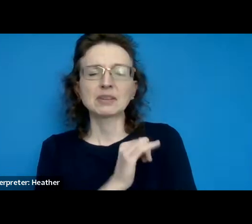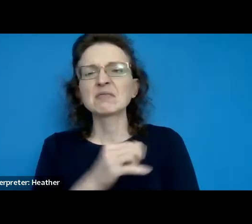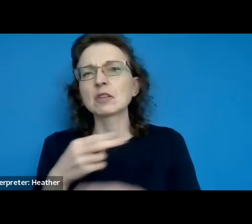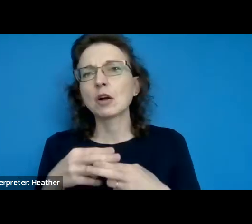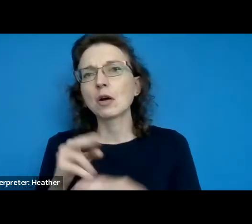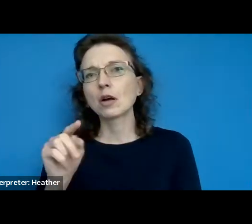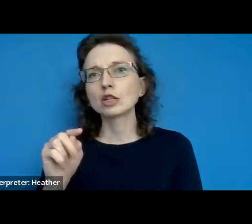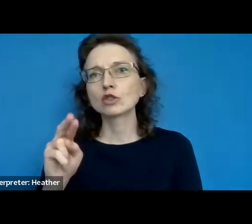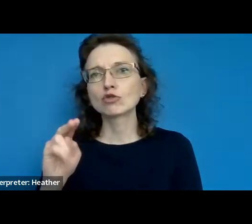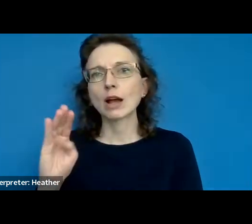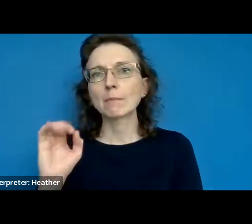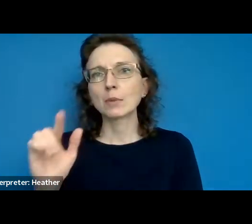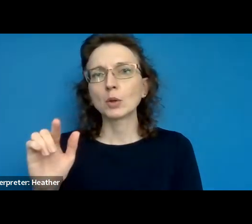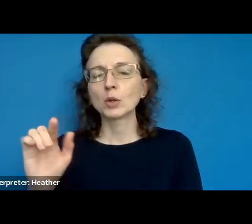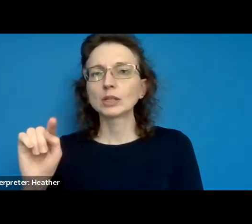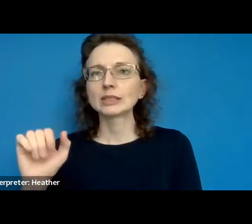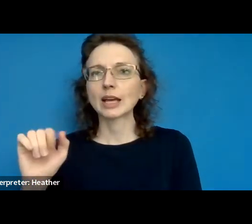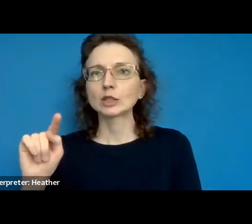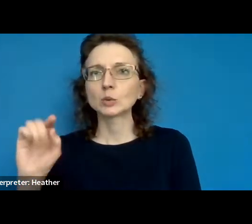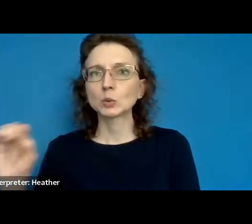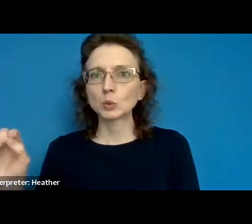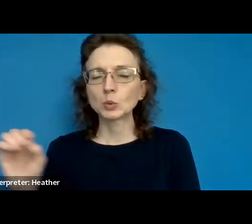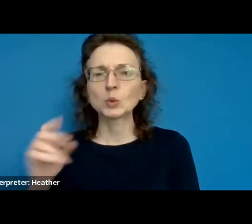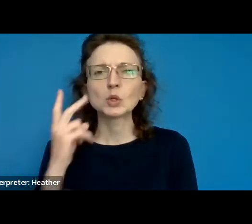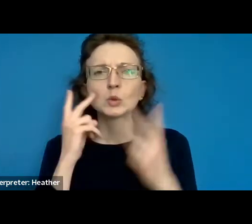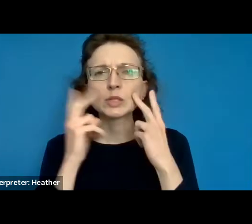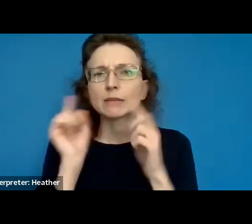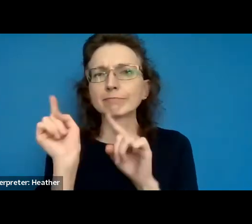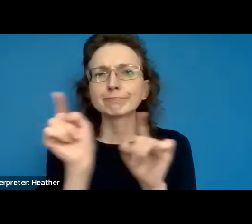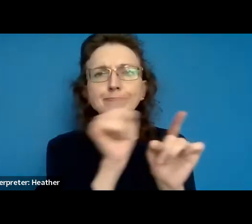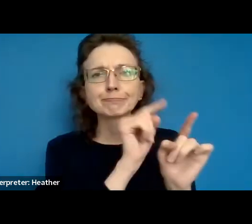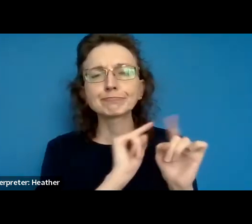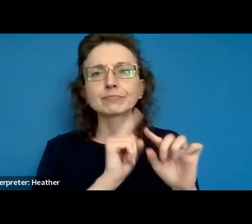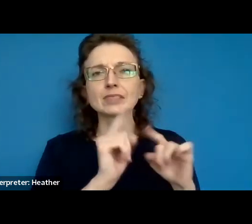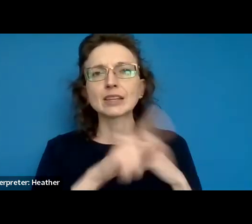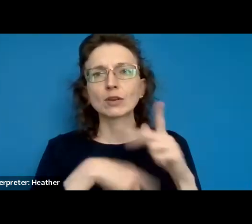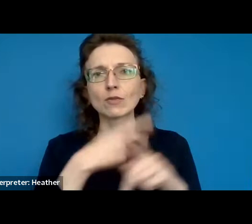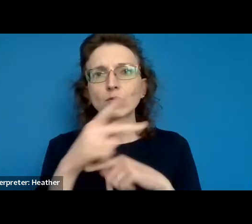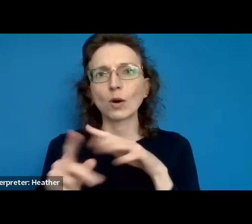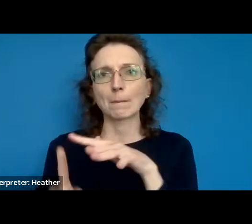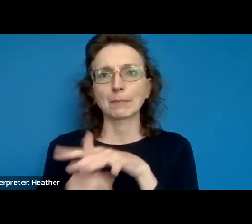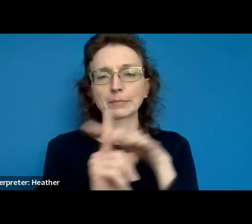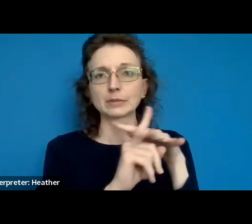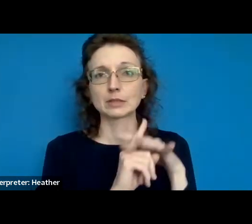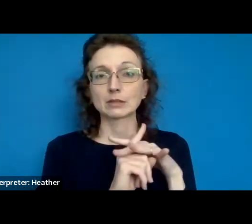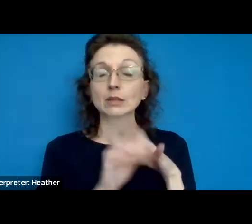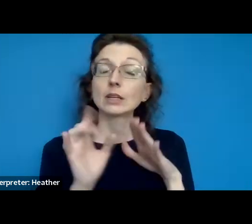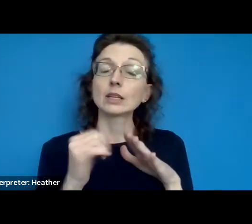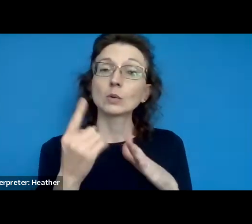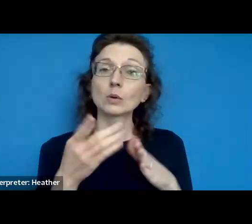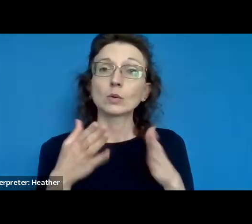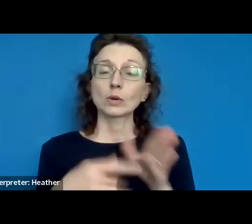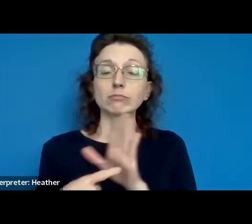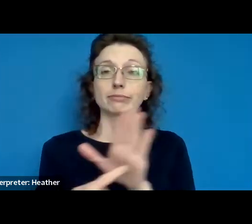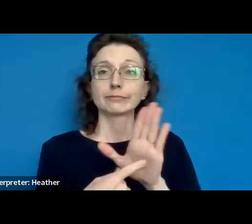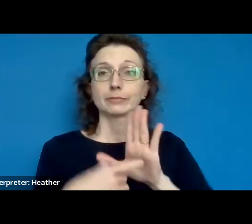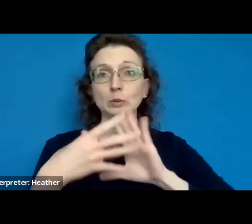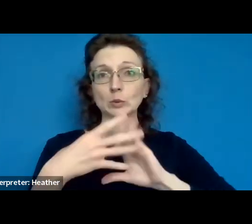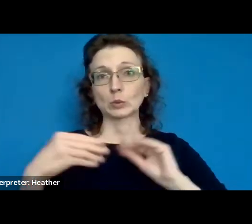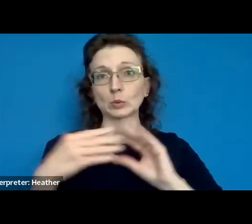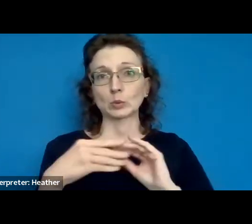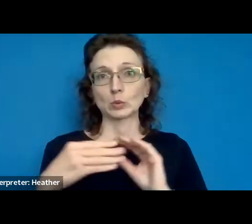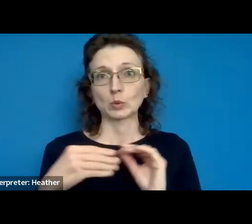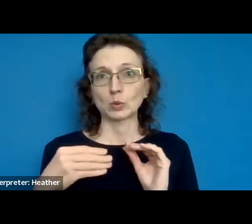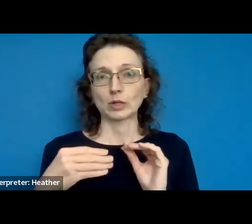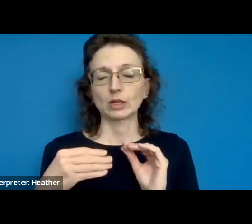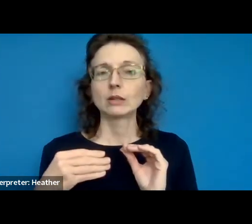tattooing. You'll see it in many other forms, but it's actually a way of representing the story. So we have a